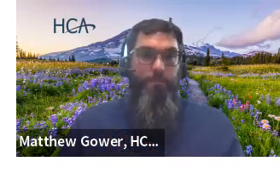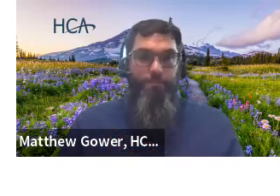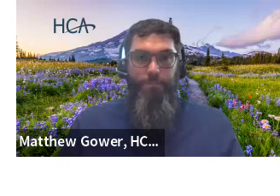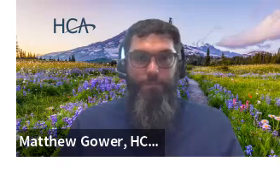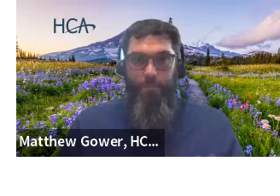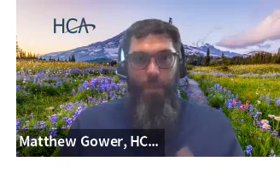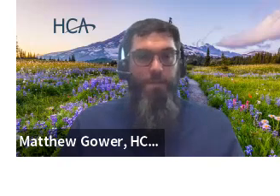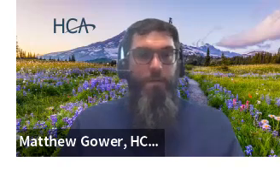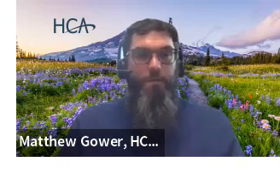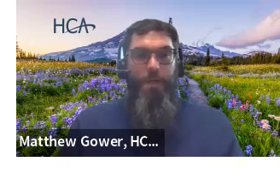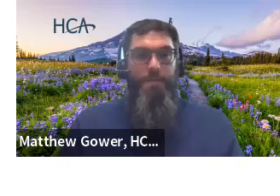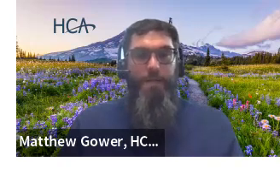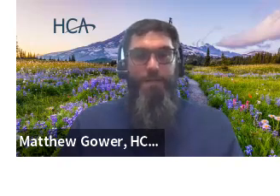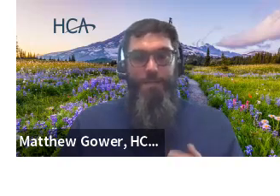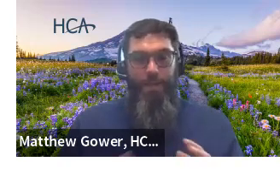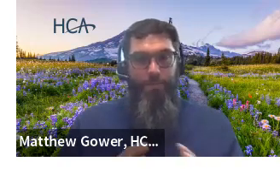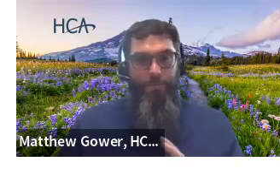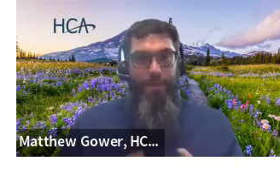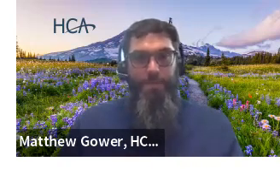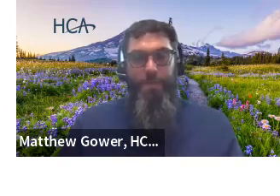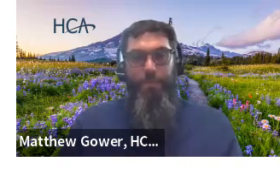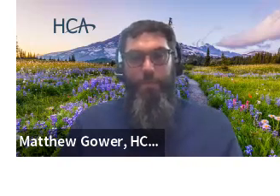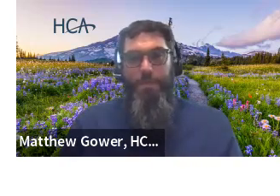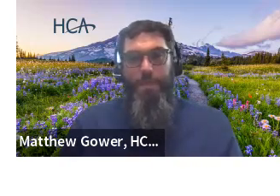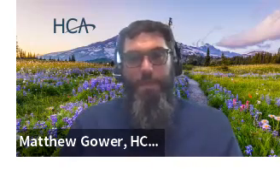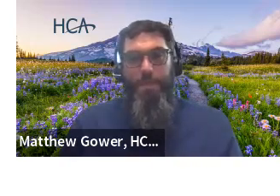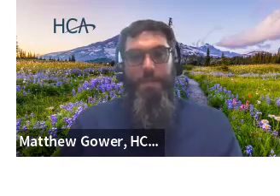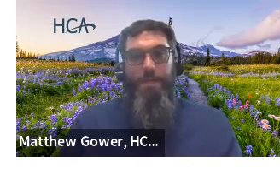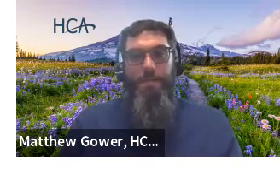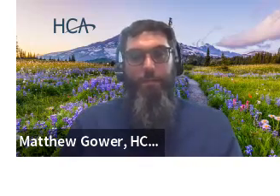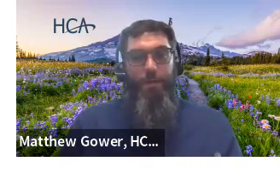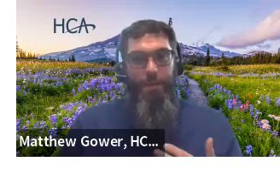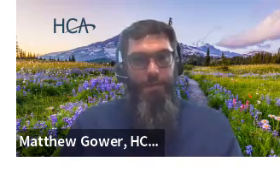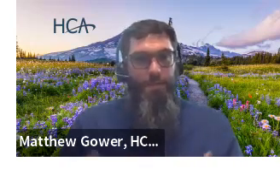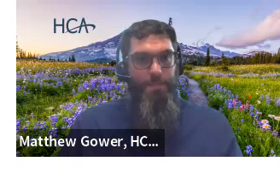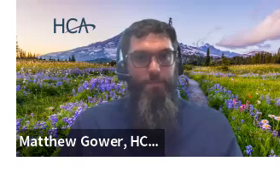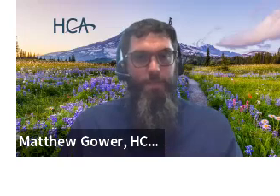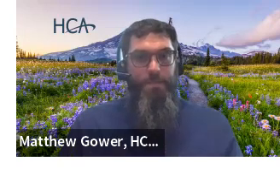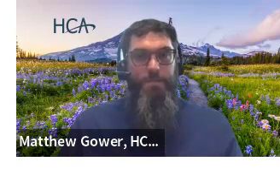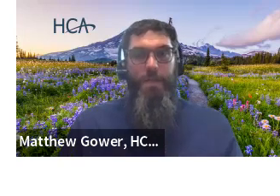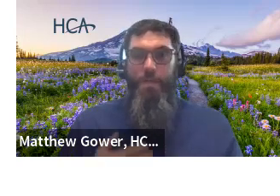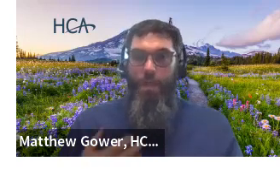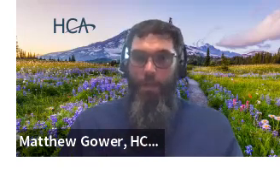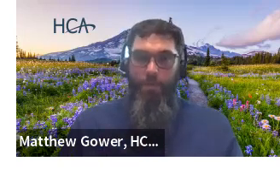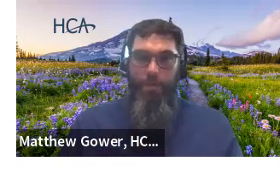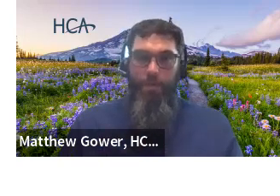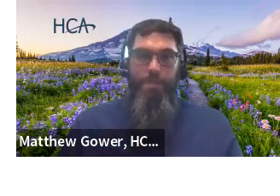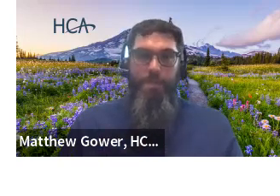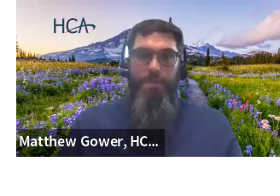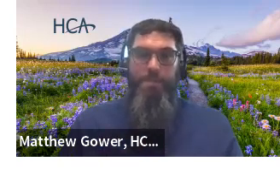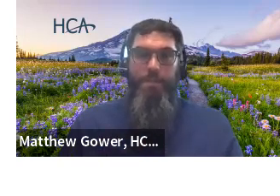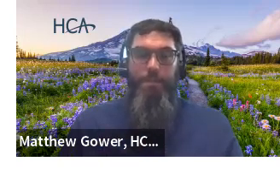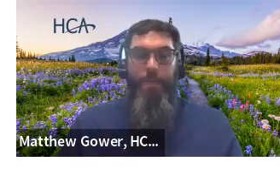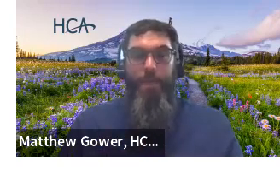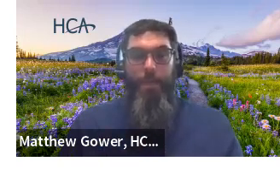effective. So this slide is just kind of reframe as we go through this next exercise of what are the easiest pieces to change and what are the hardest